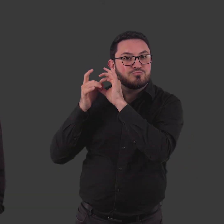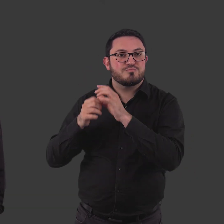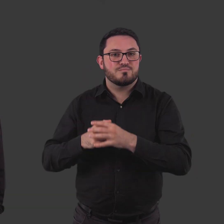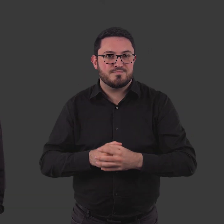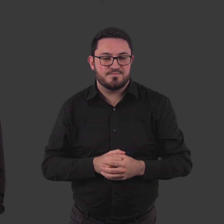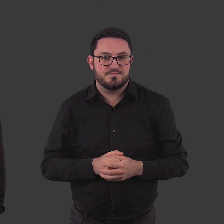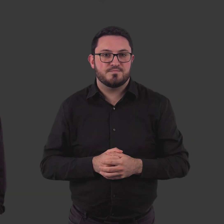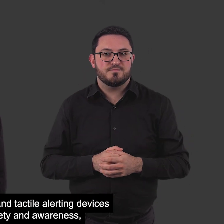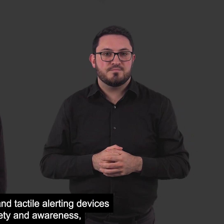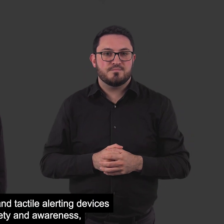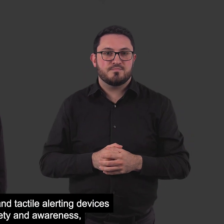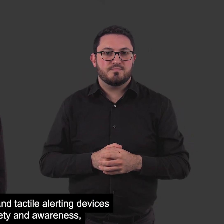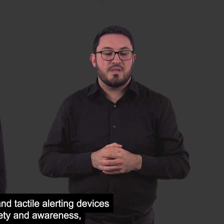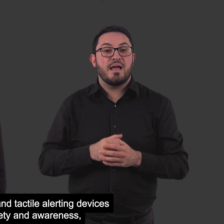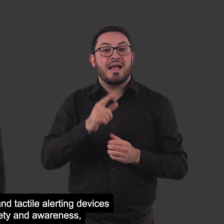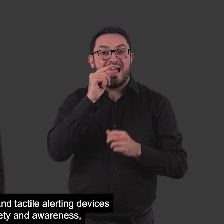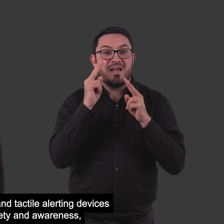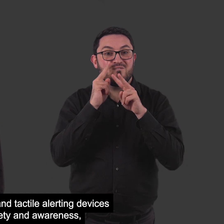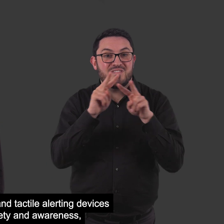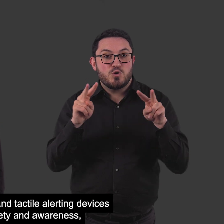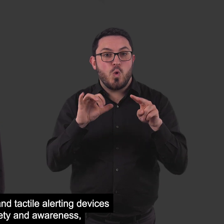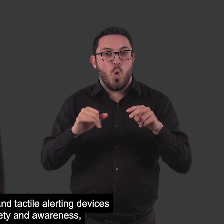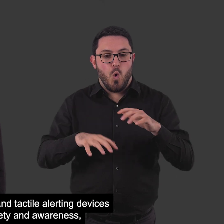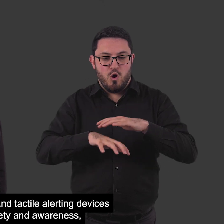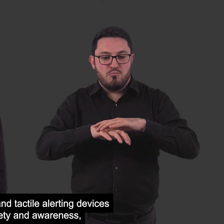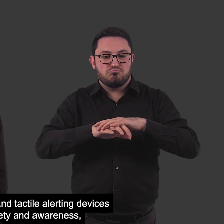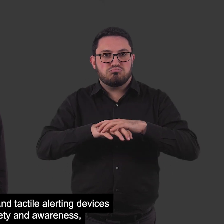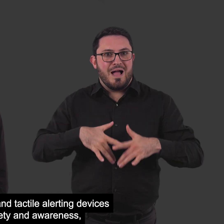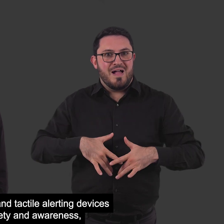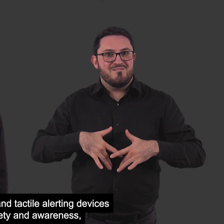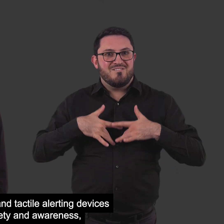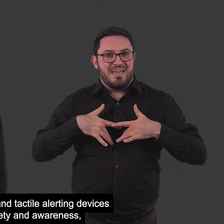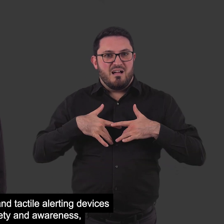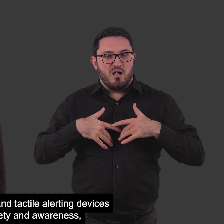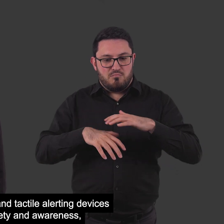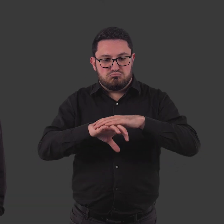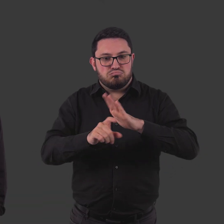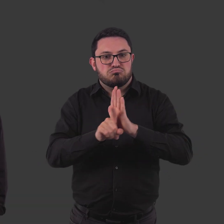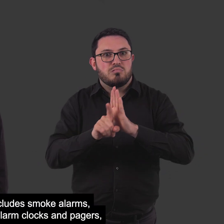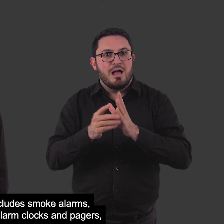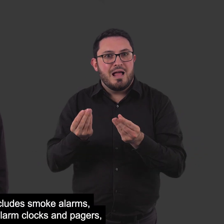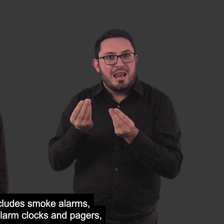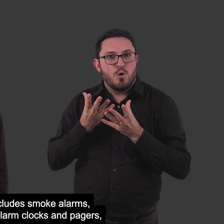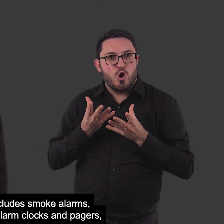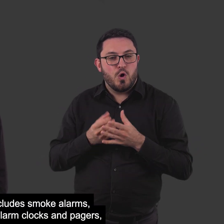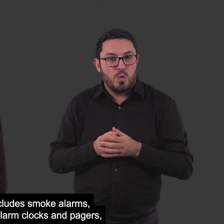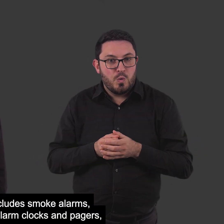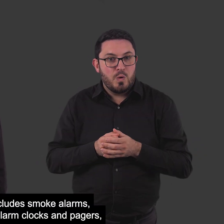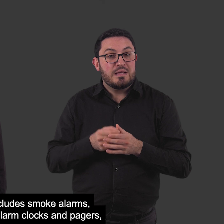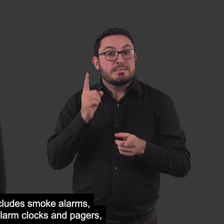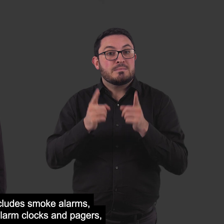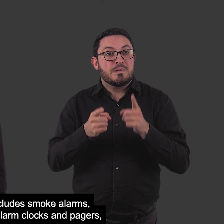situations. And visual and tactile alerting devices for safety and awareness, which include